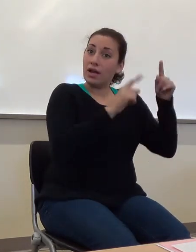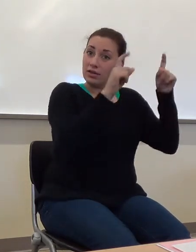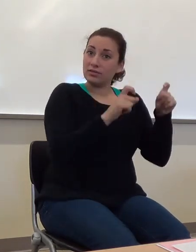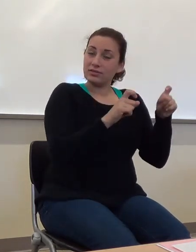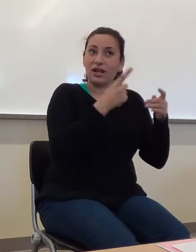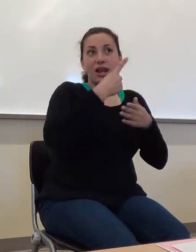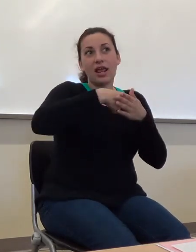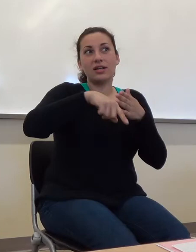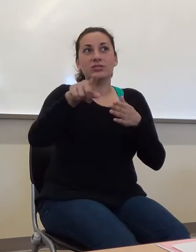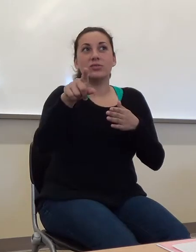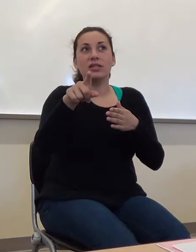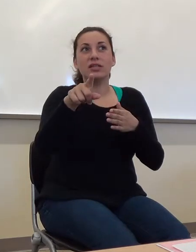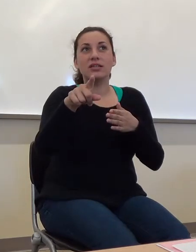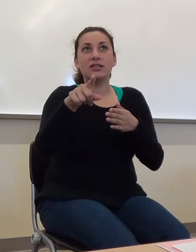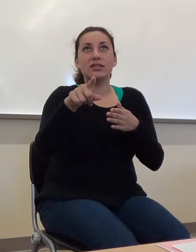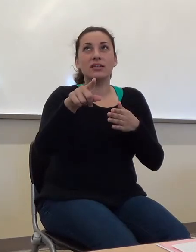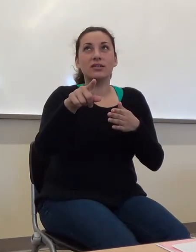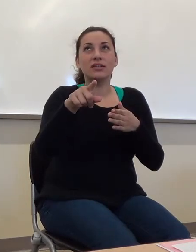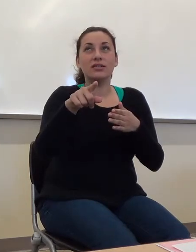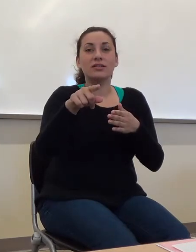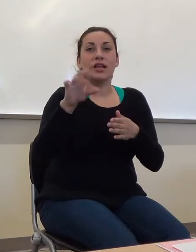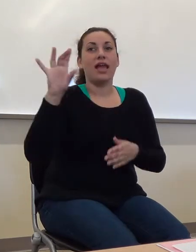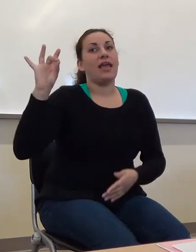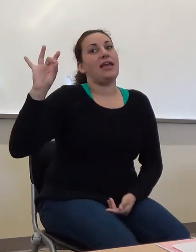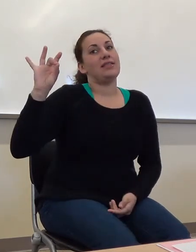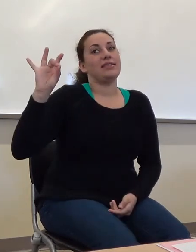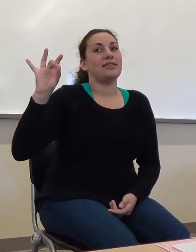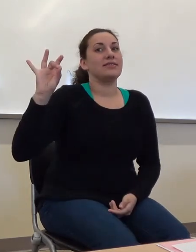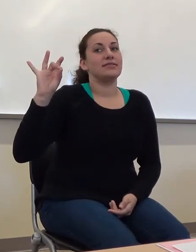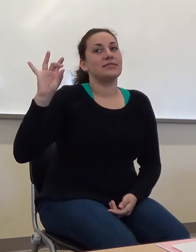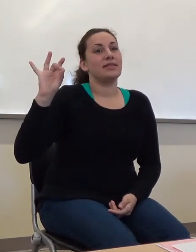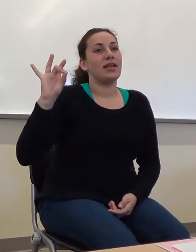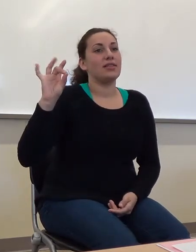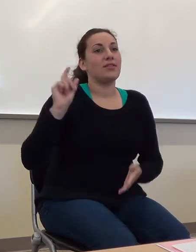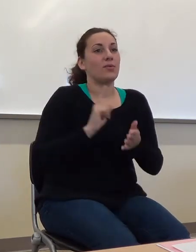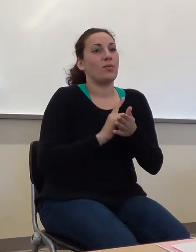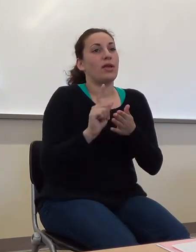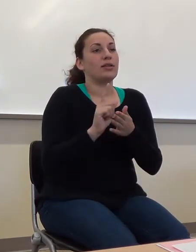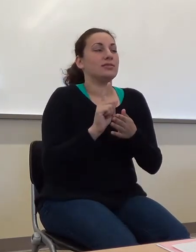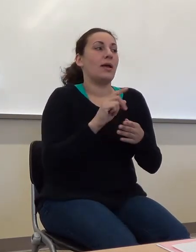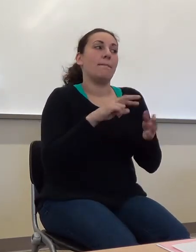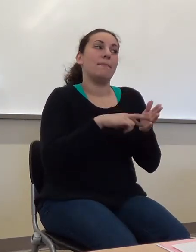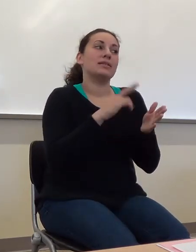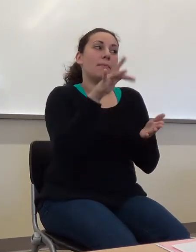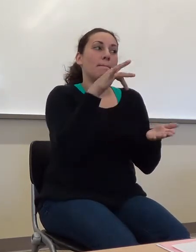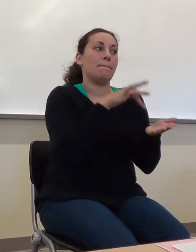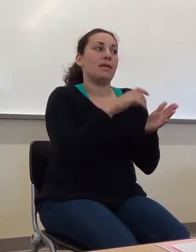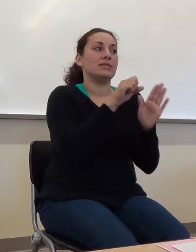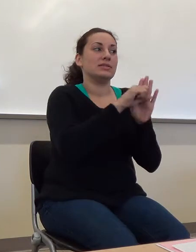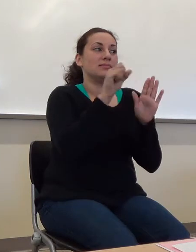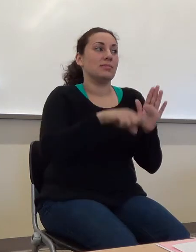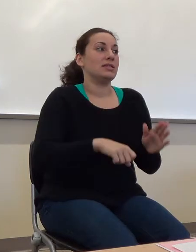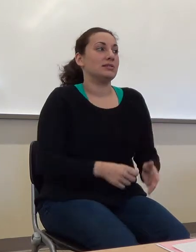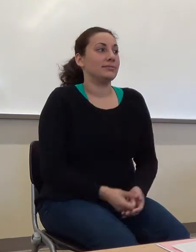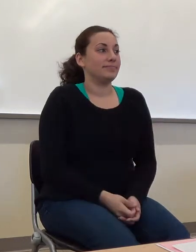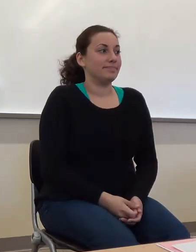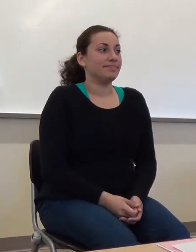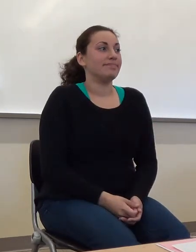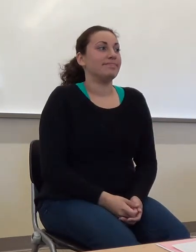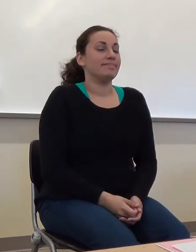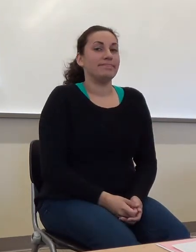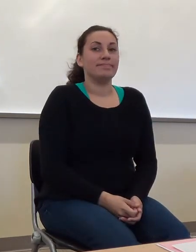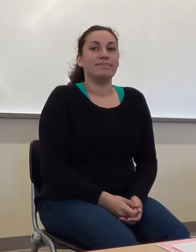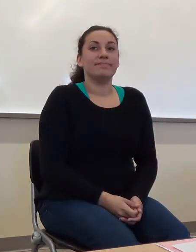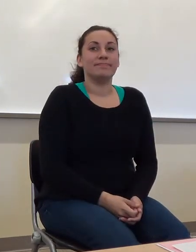next week is the 8th week of class, which means it's the middle of the term, okay?